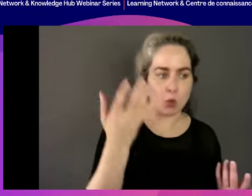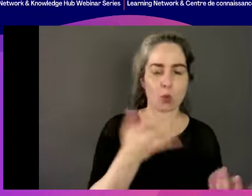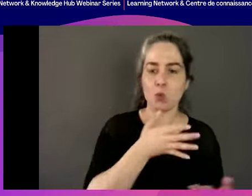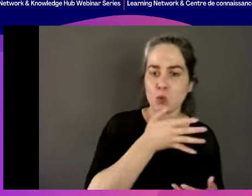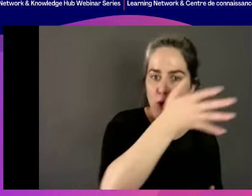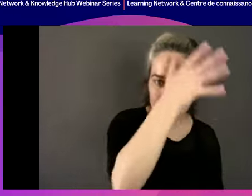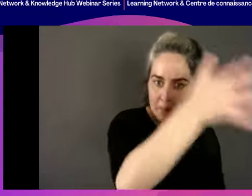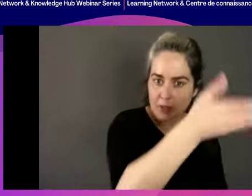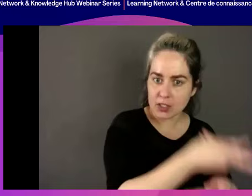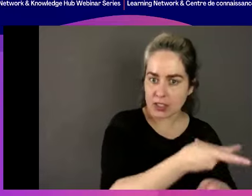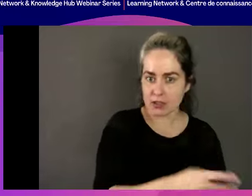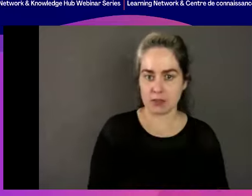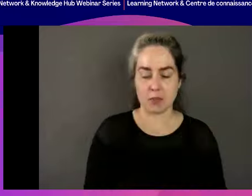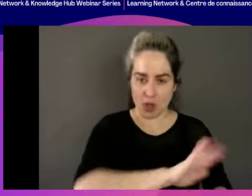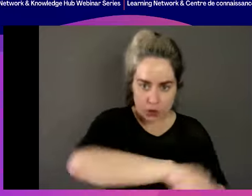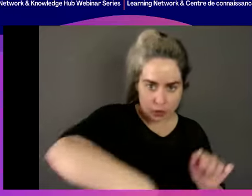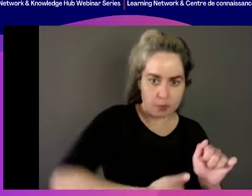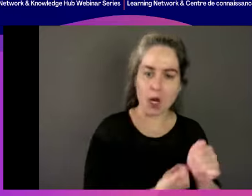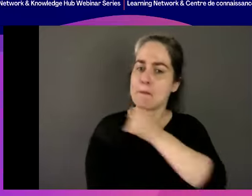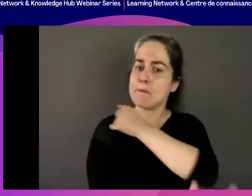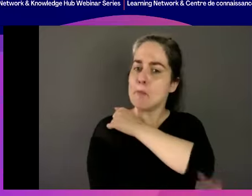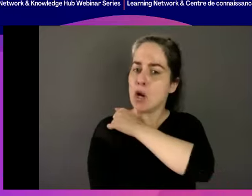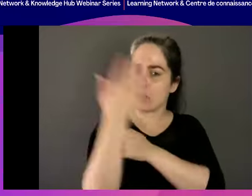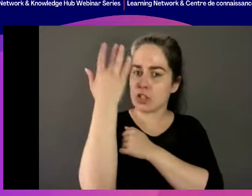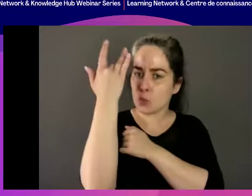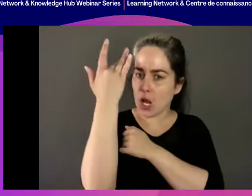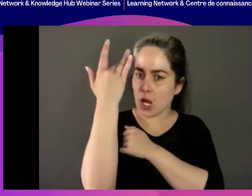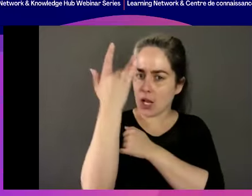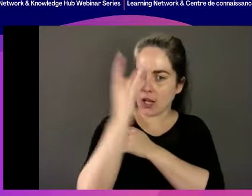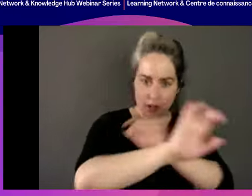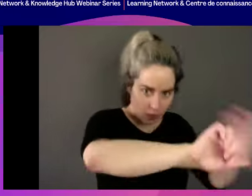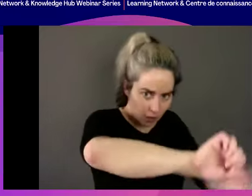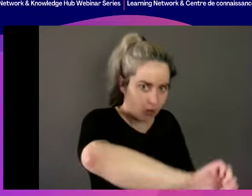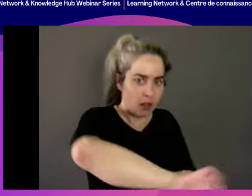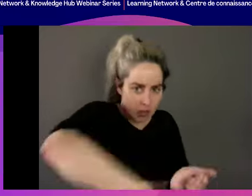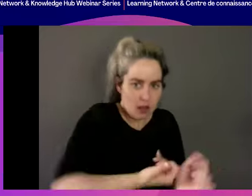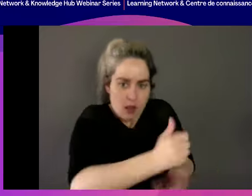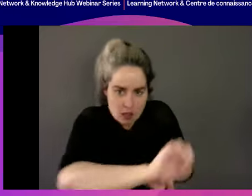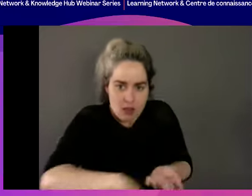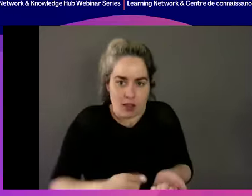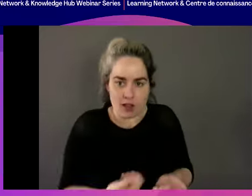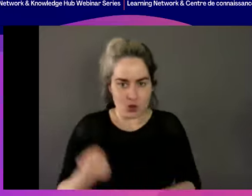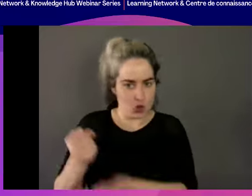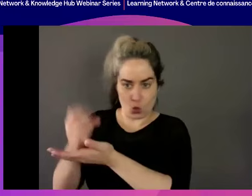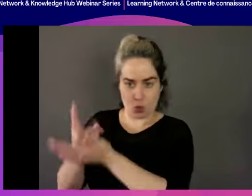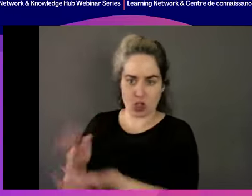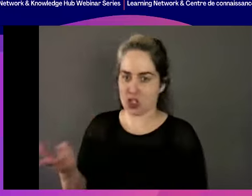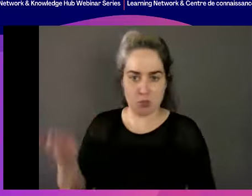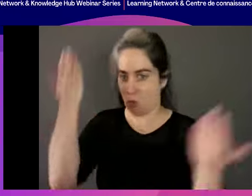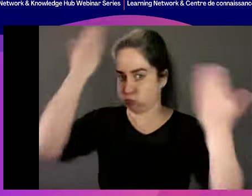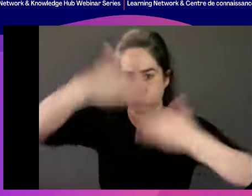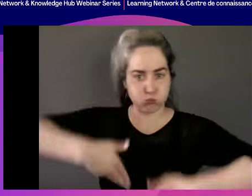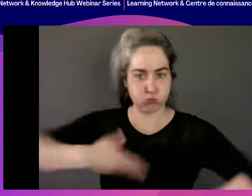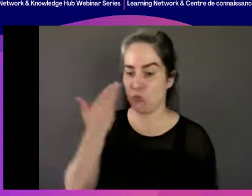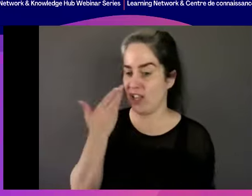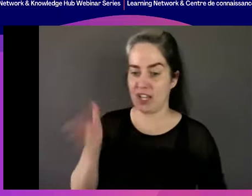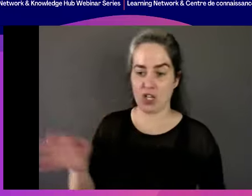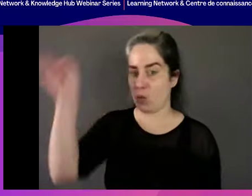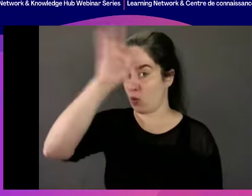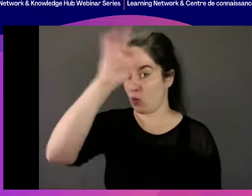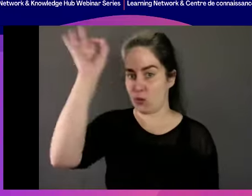why is there poverty here, why is there all these issues. That was not really known among social workers, and in fact they didn't even know